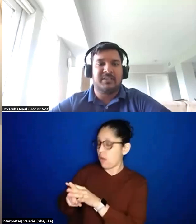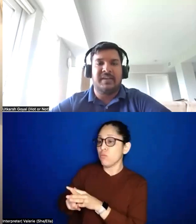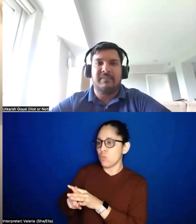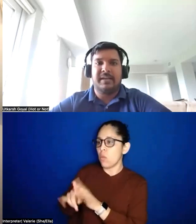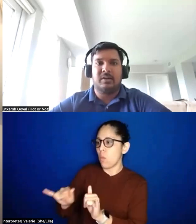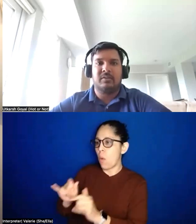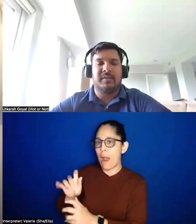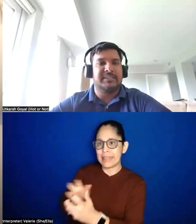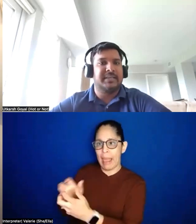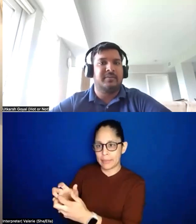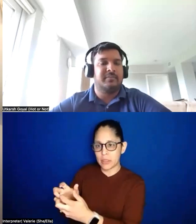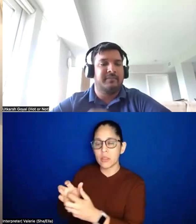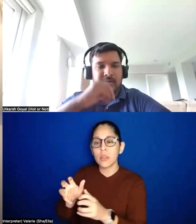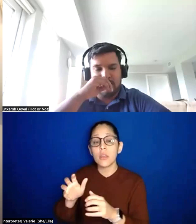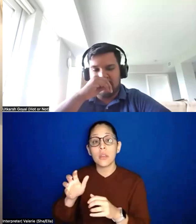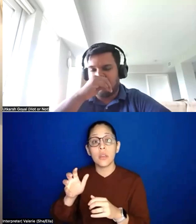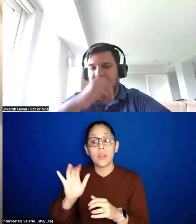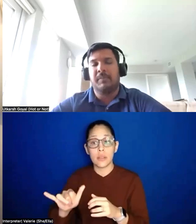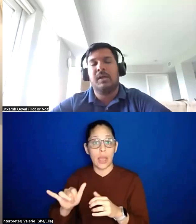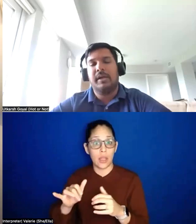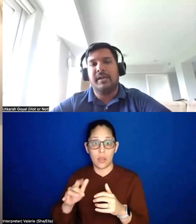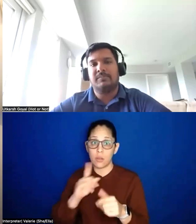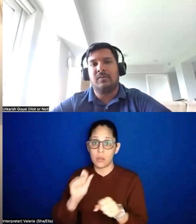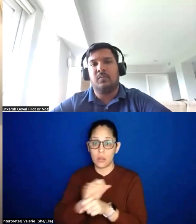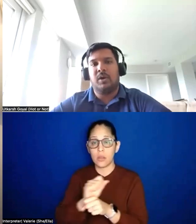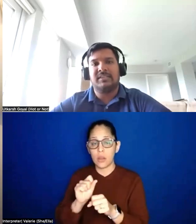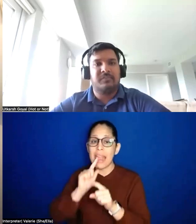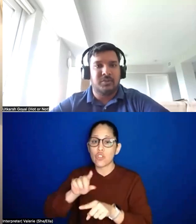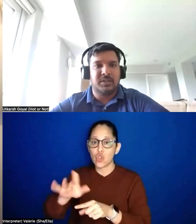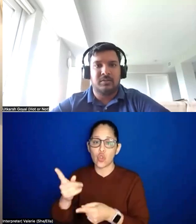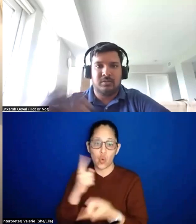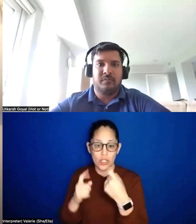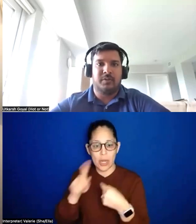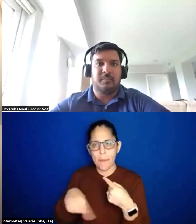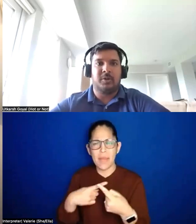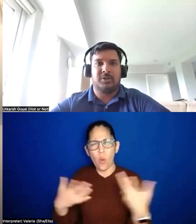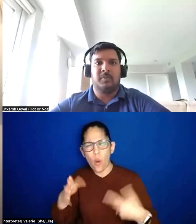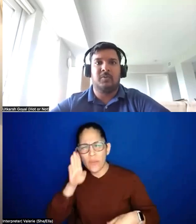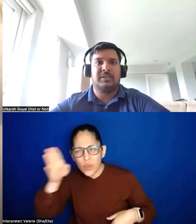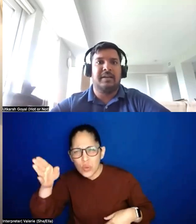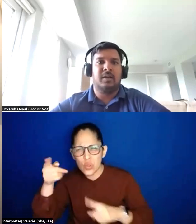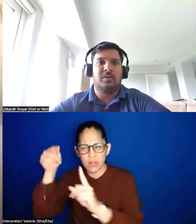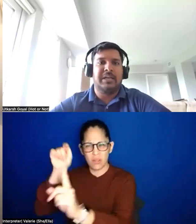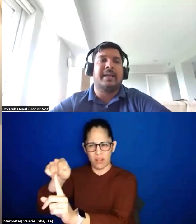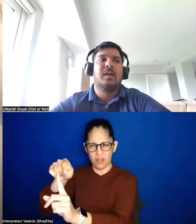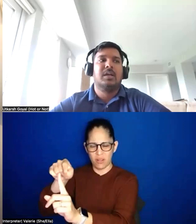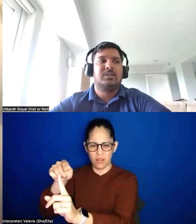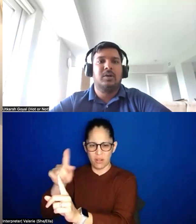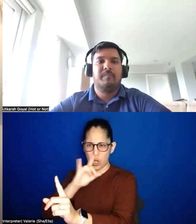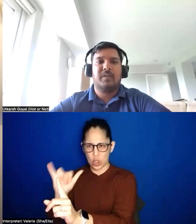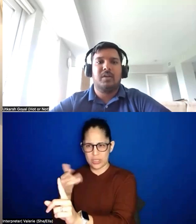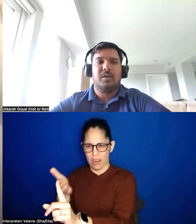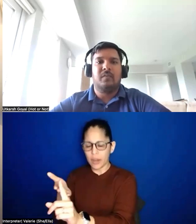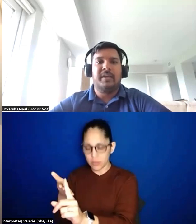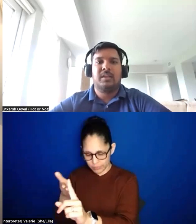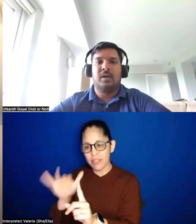this I think fits very well into the question that you have just put up in terms of what is the future of entrepreneurship looks like. Mm-hmm.